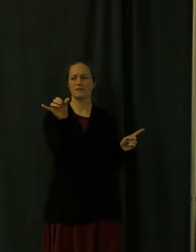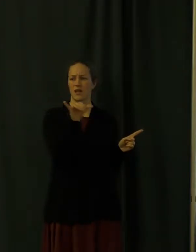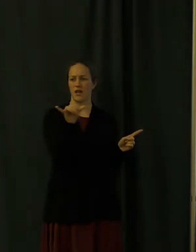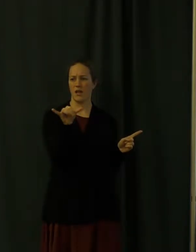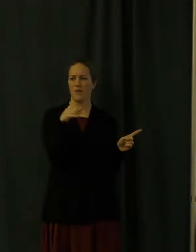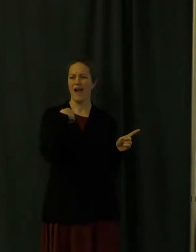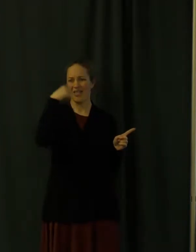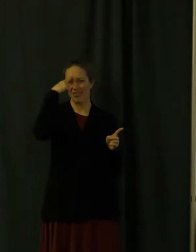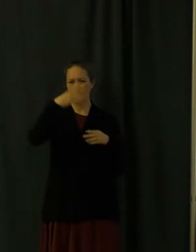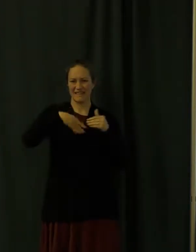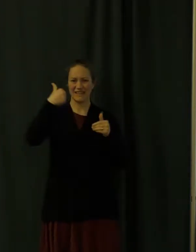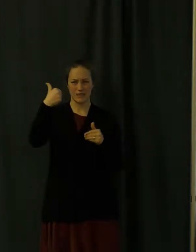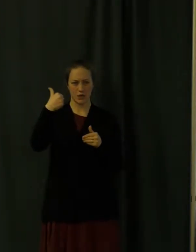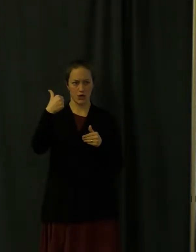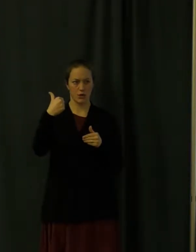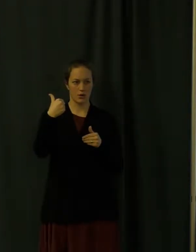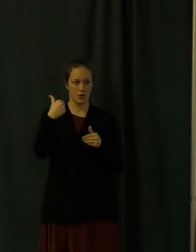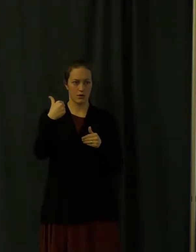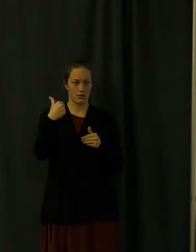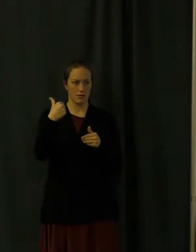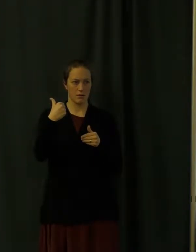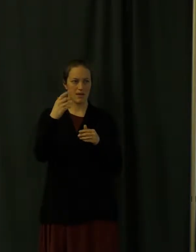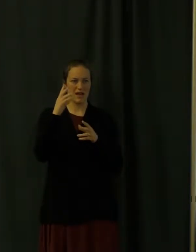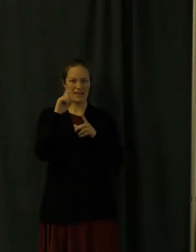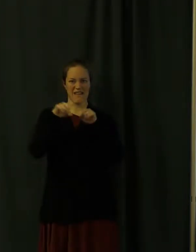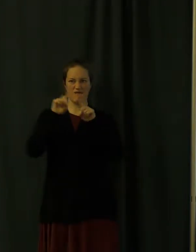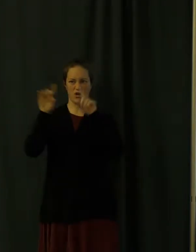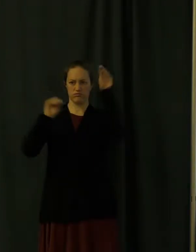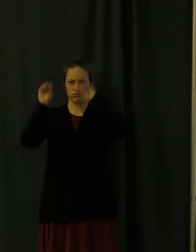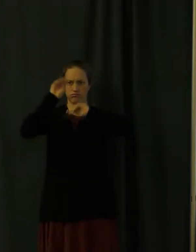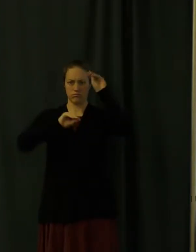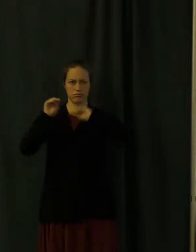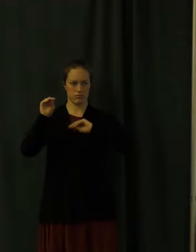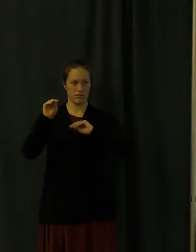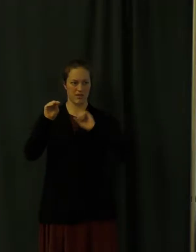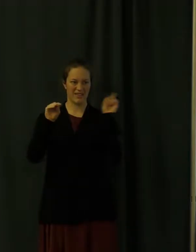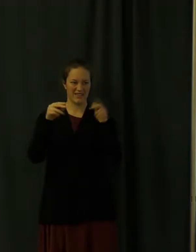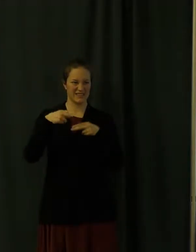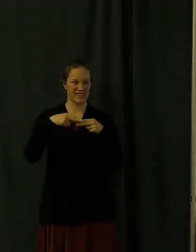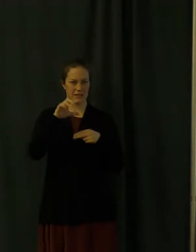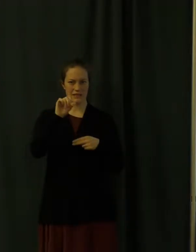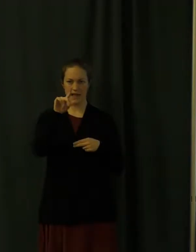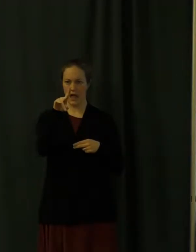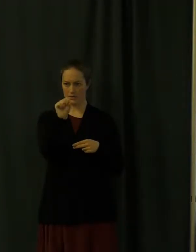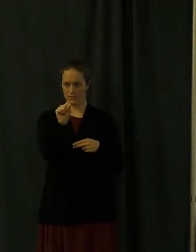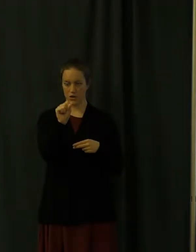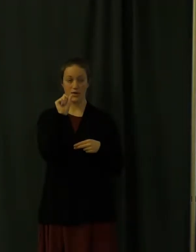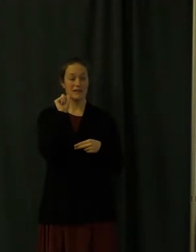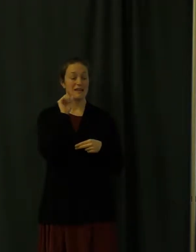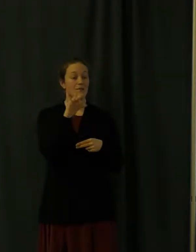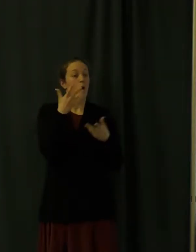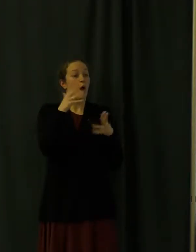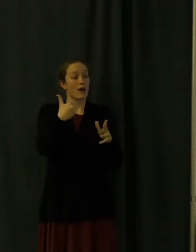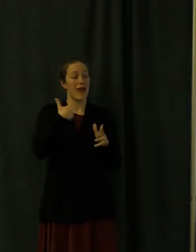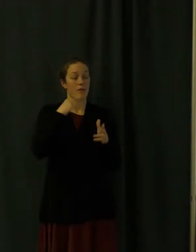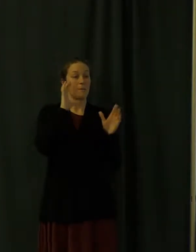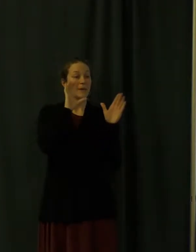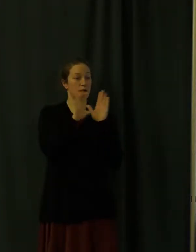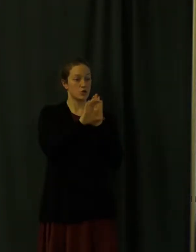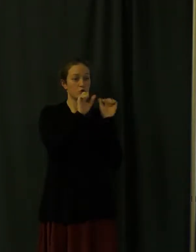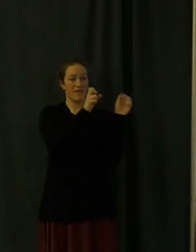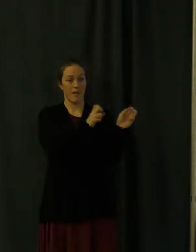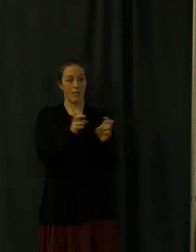easier to have a bunch of moving parts and pieces in slides. So I have upload from computer. So if you have the picture already, search the